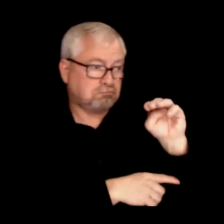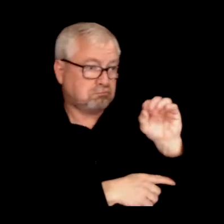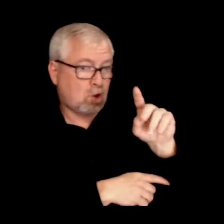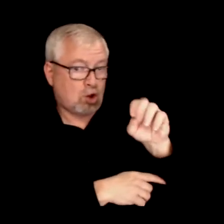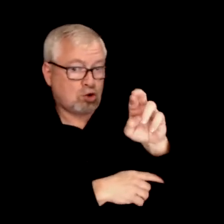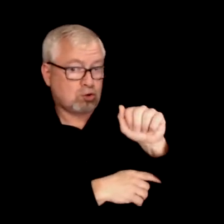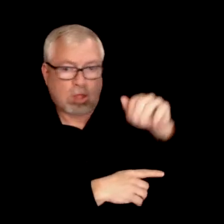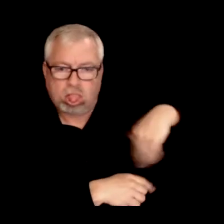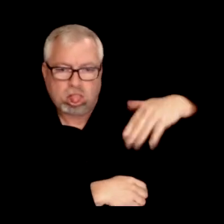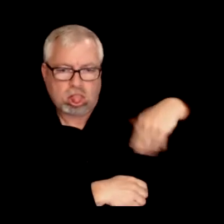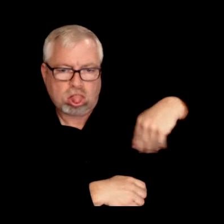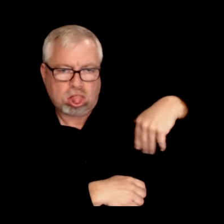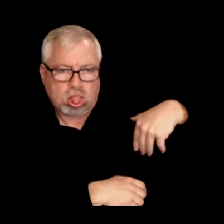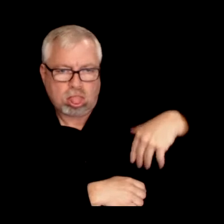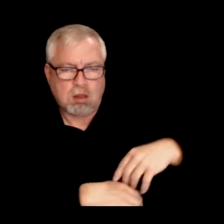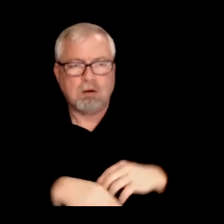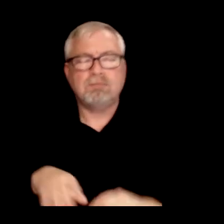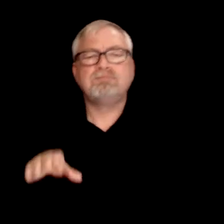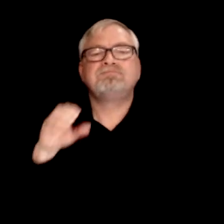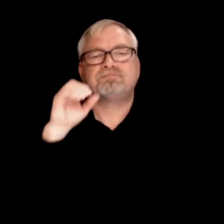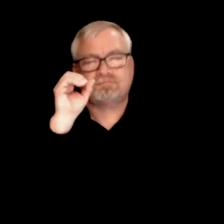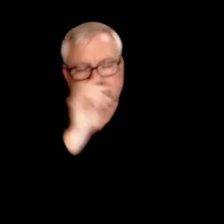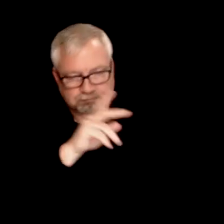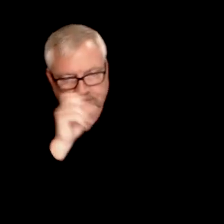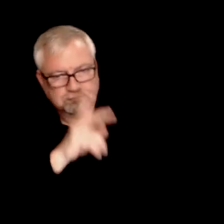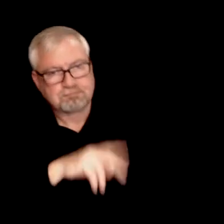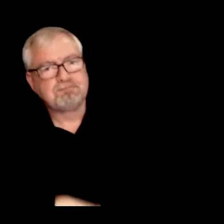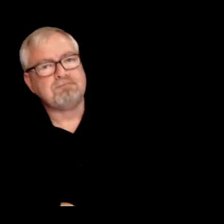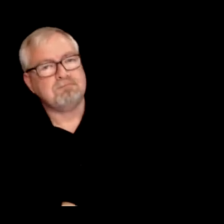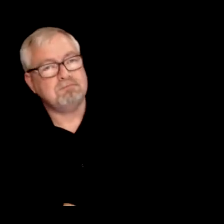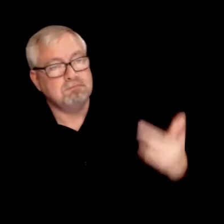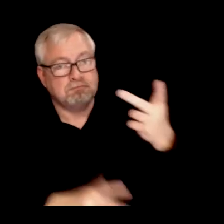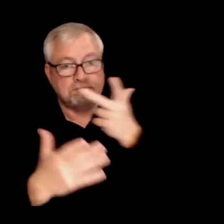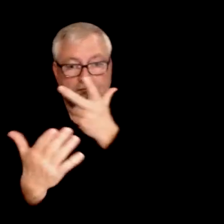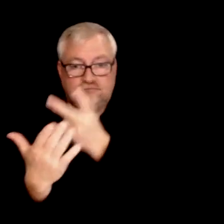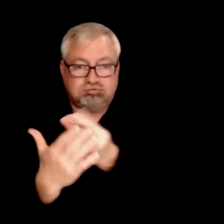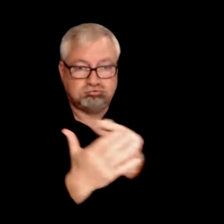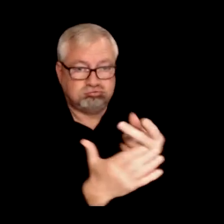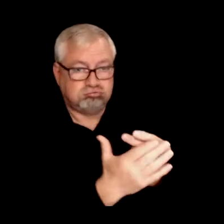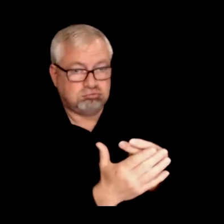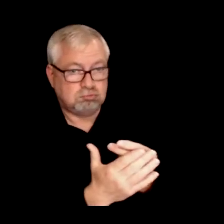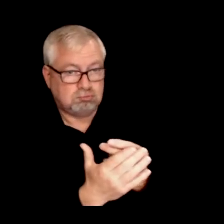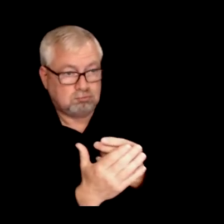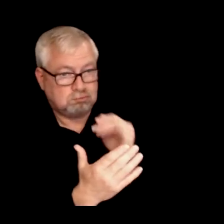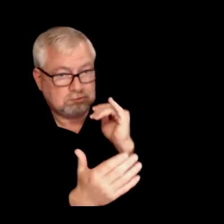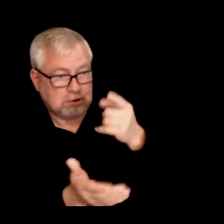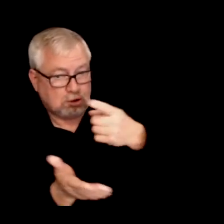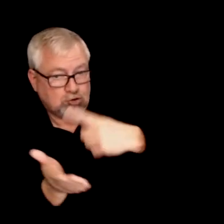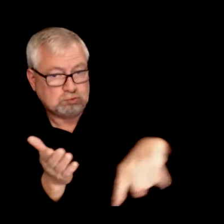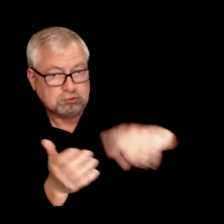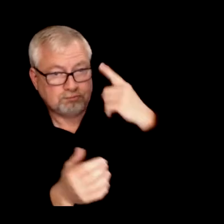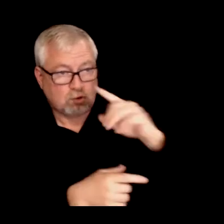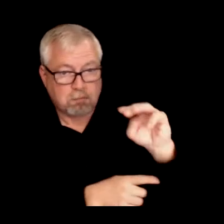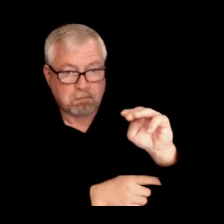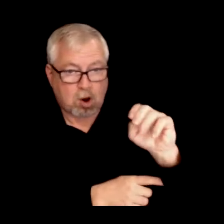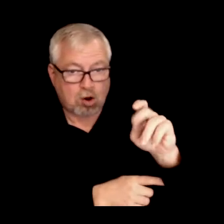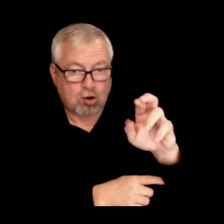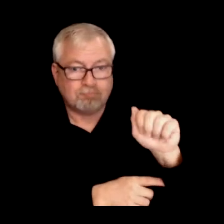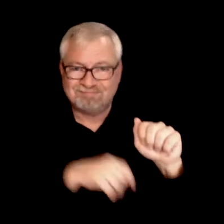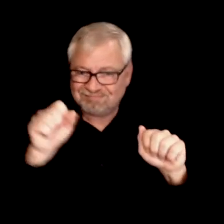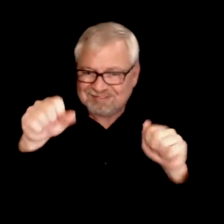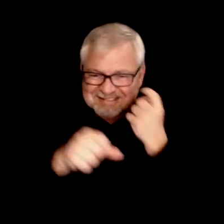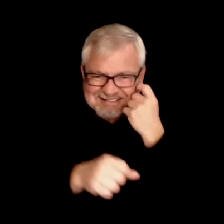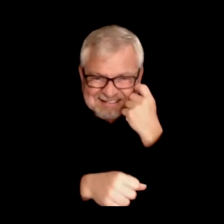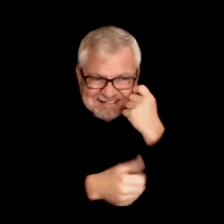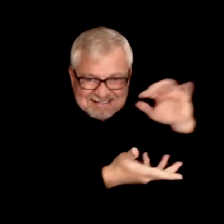and arms on that, on Moderna next week, right? Right, because that vaccine is just coming in. I think that's one thing that we want to